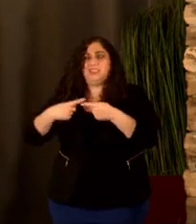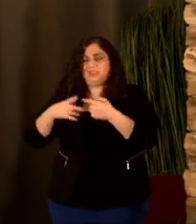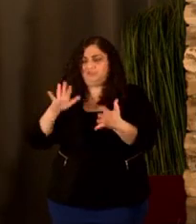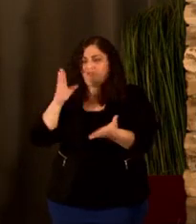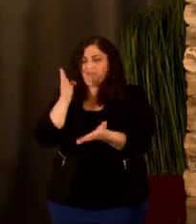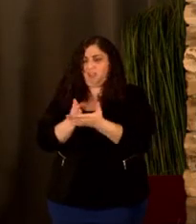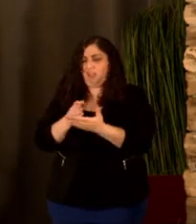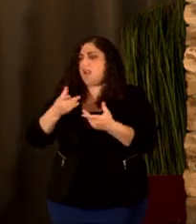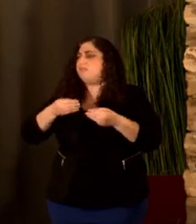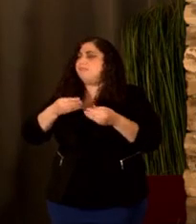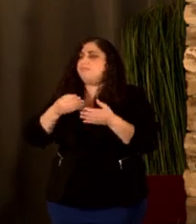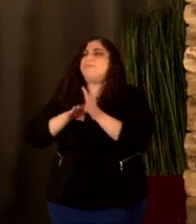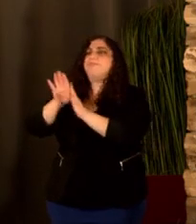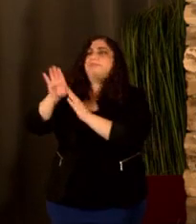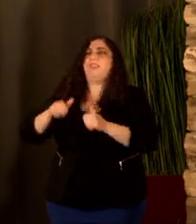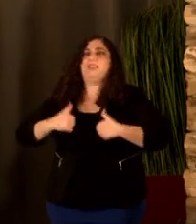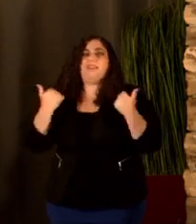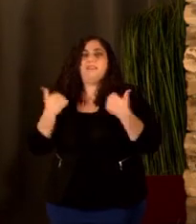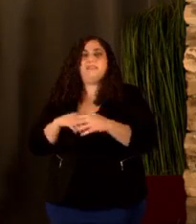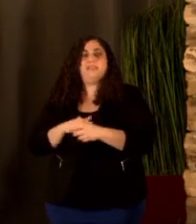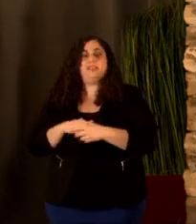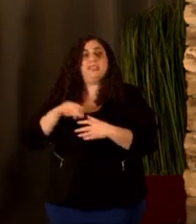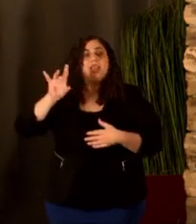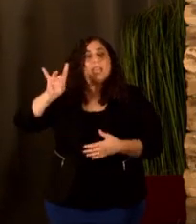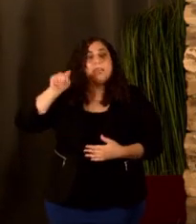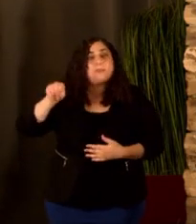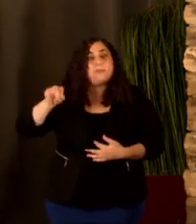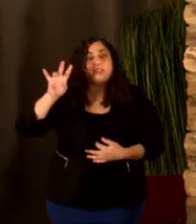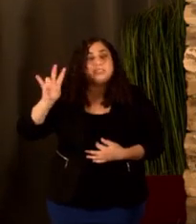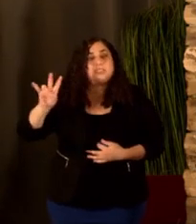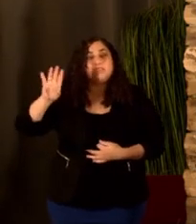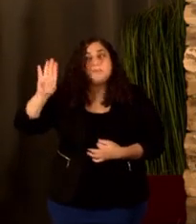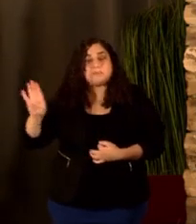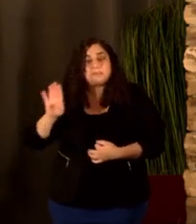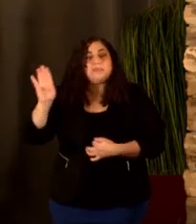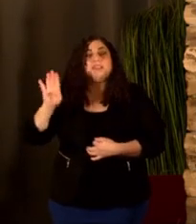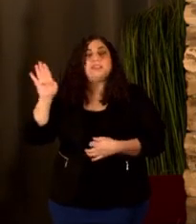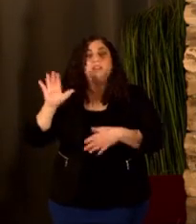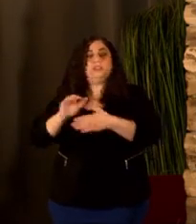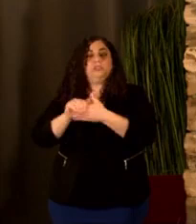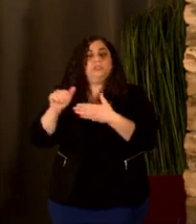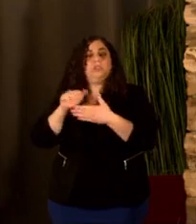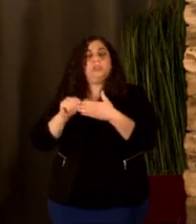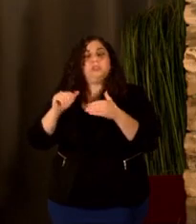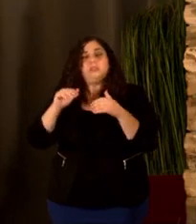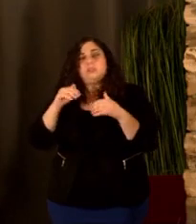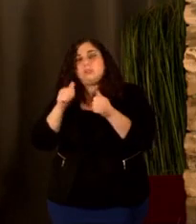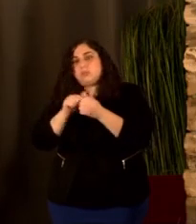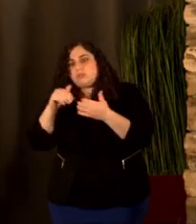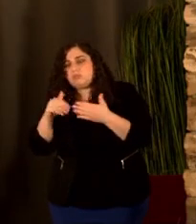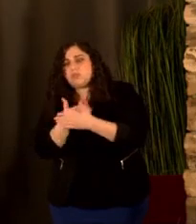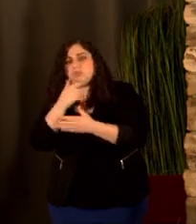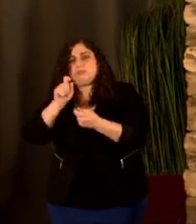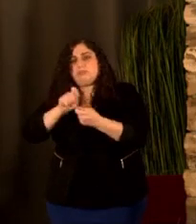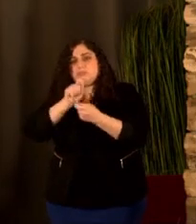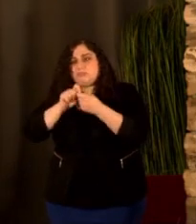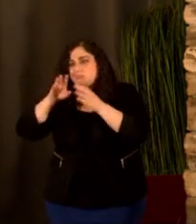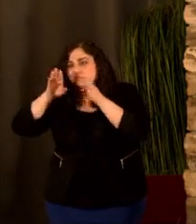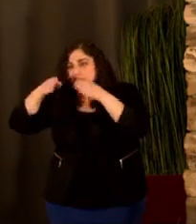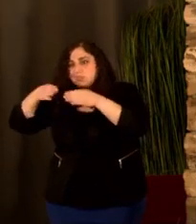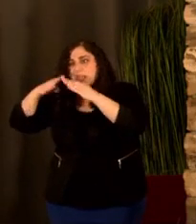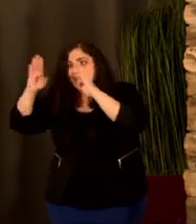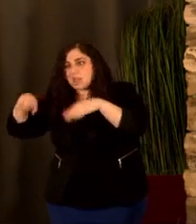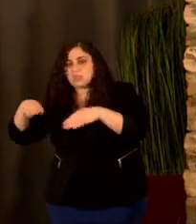$8.75 billion, close to $9 billion in new specific housing supports along the lines of